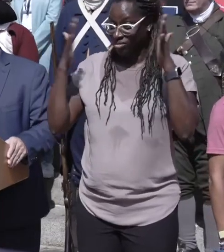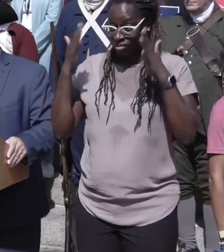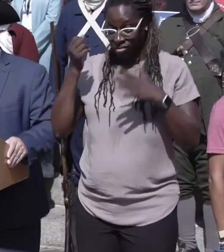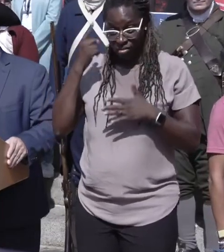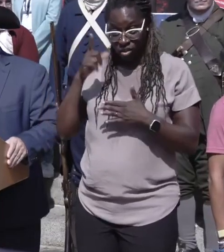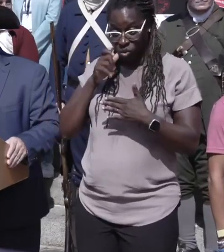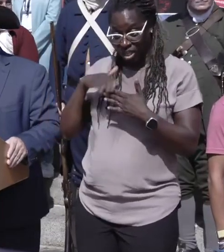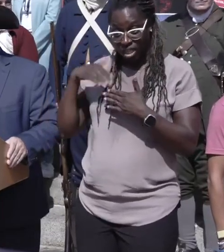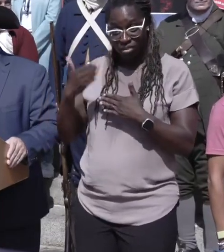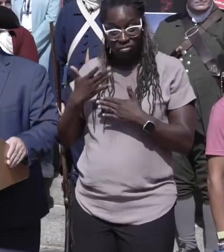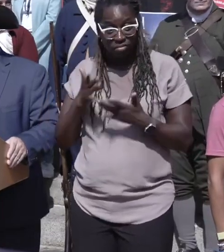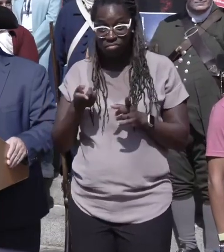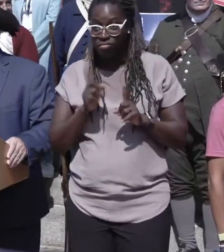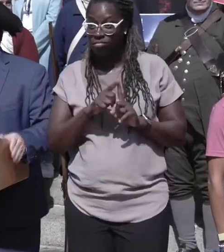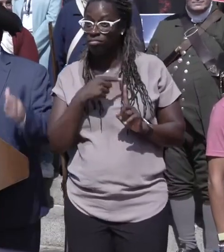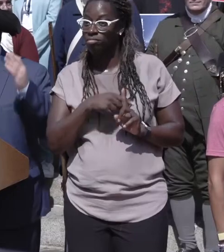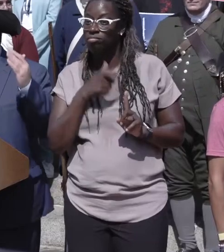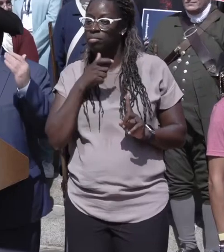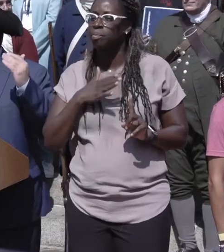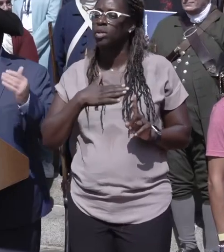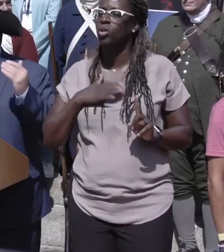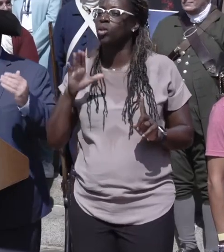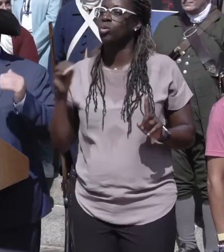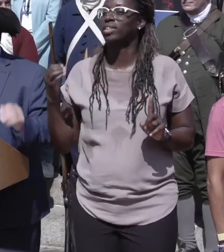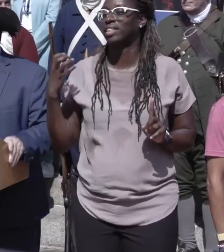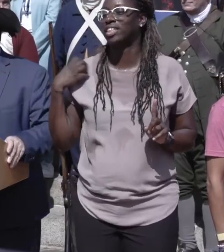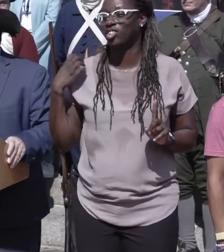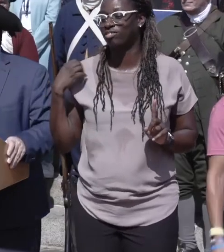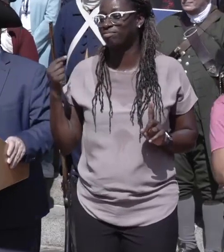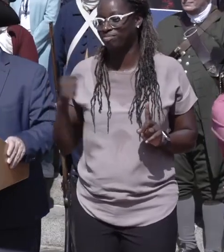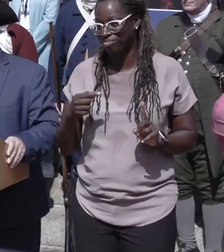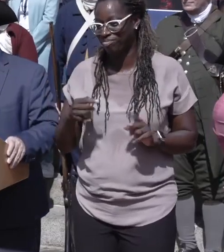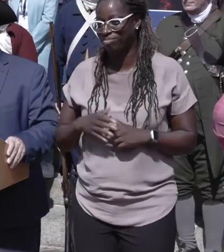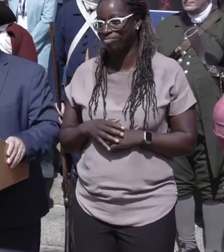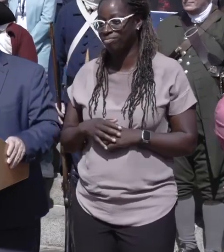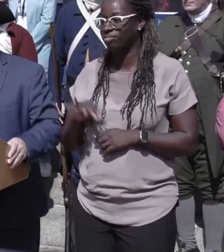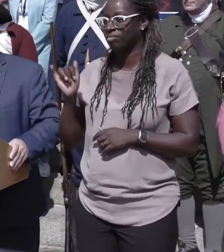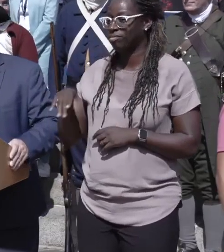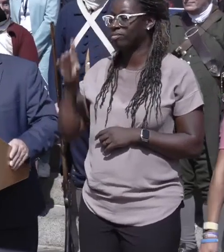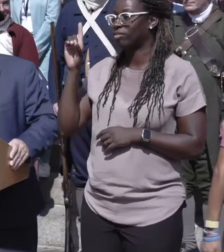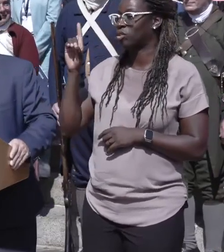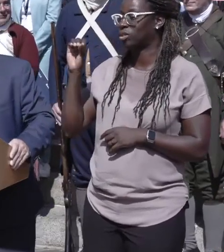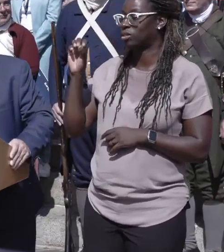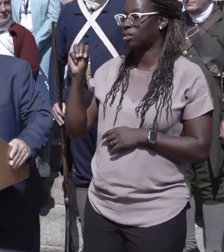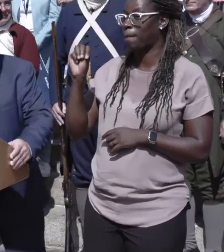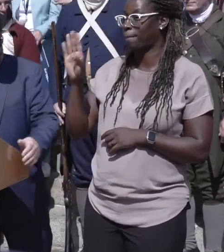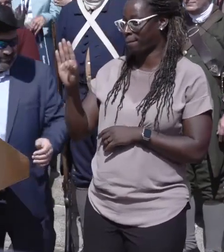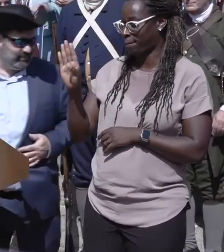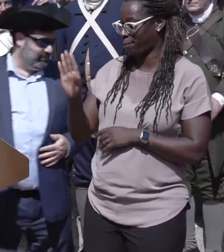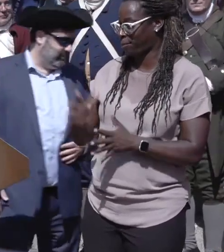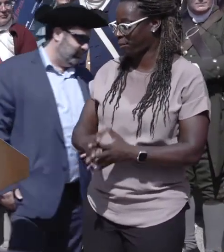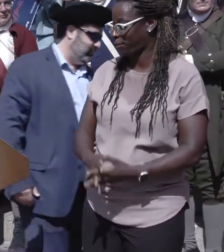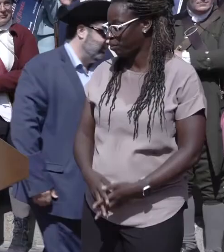the American Revolution 250th Commission, who gave me her hat last minute, Representative Mindy Dom of